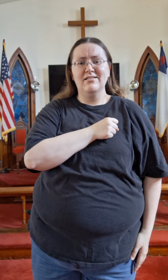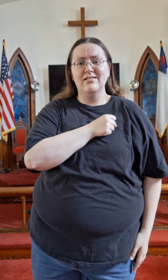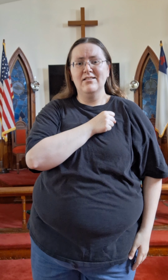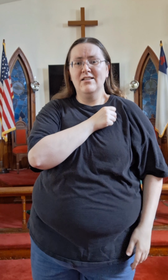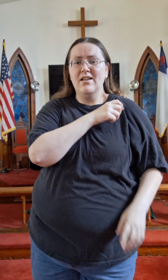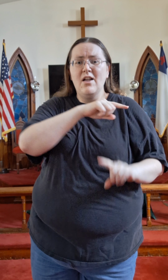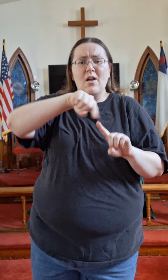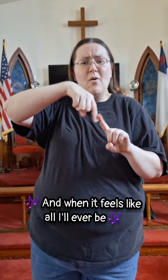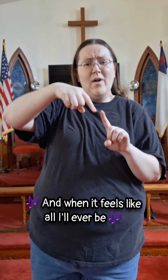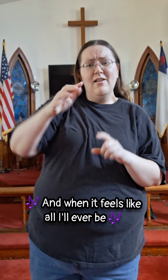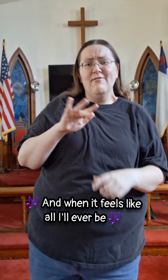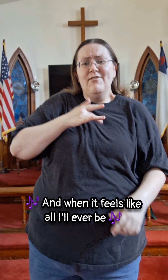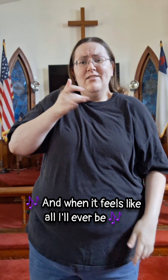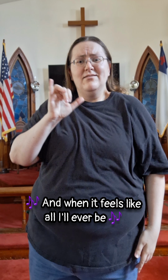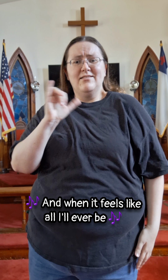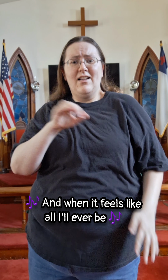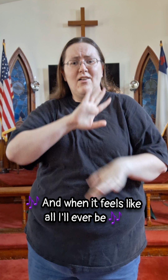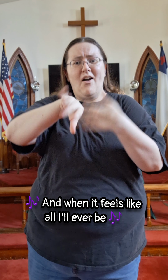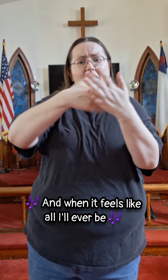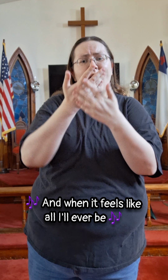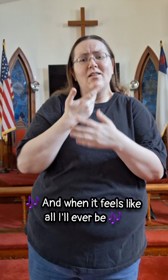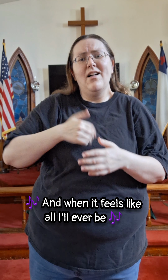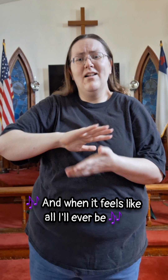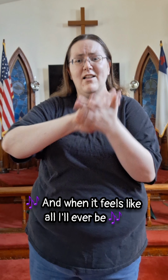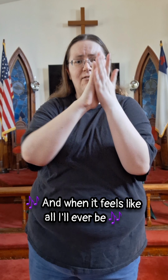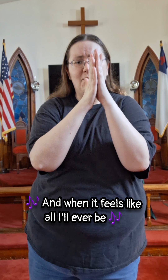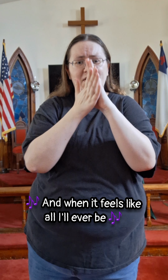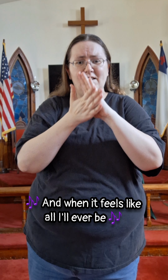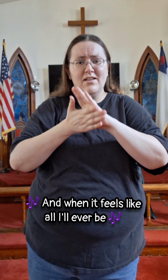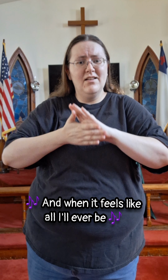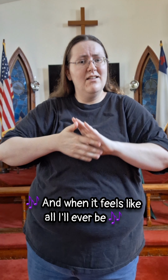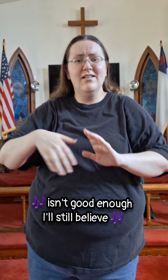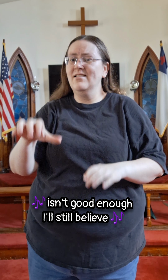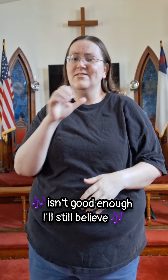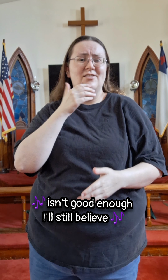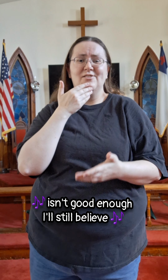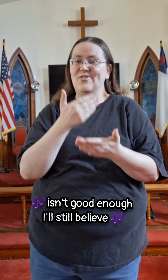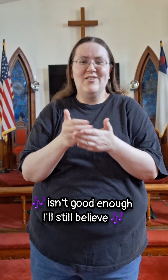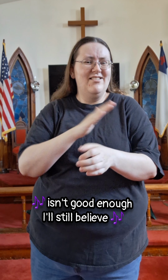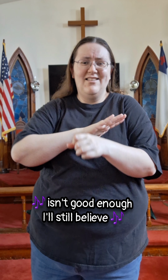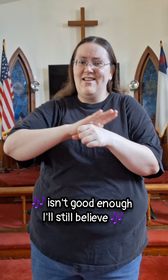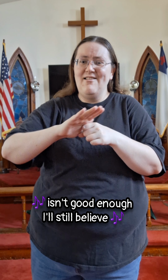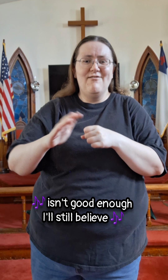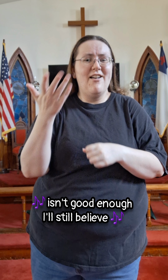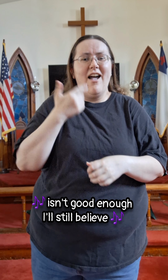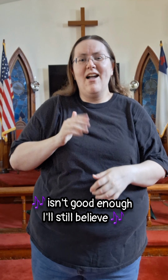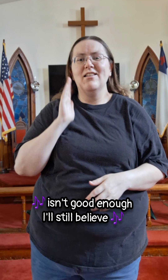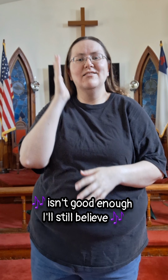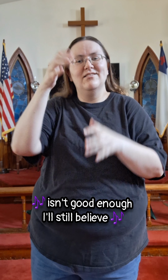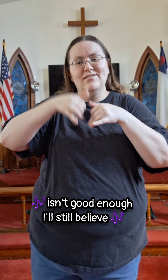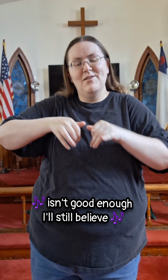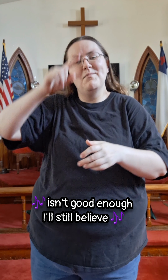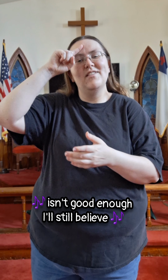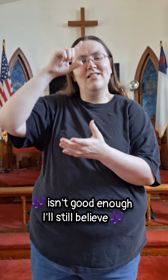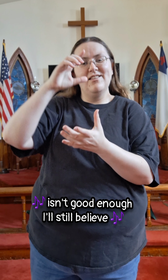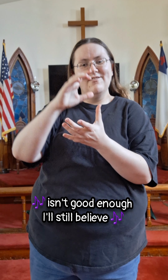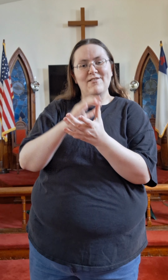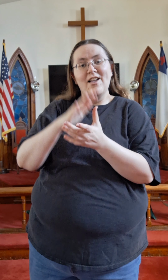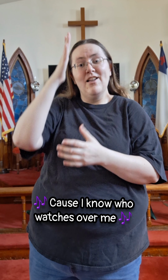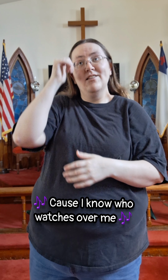And when it feels like all I'll ever be Isn't good enough, I'll still believe Cause I